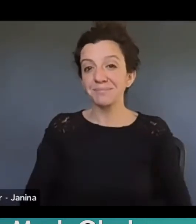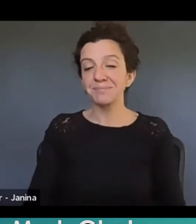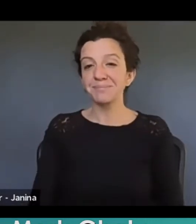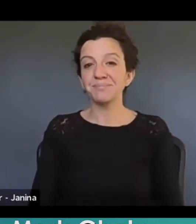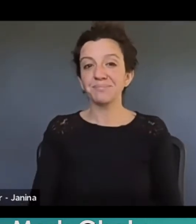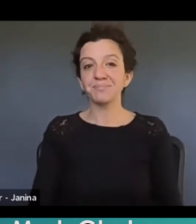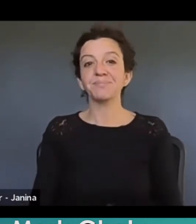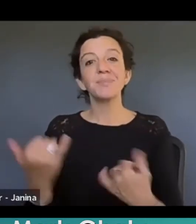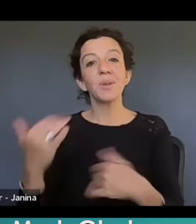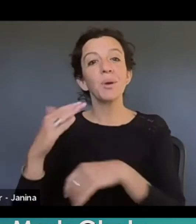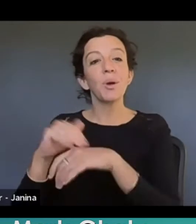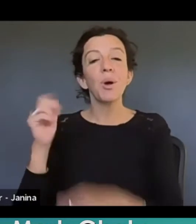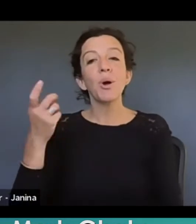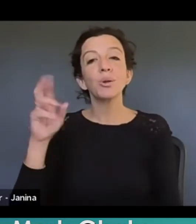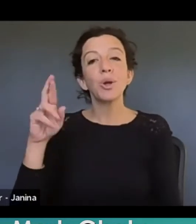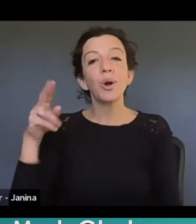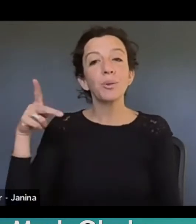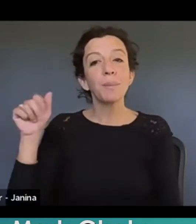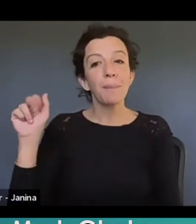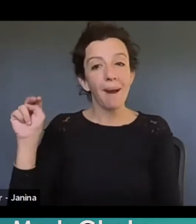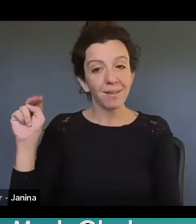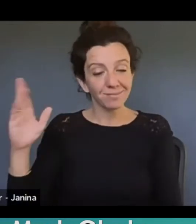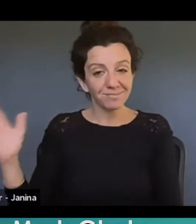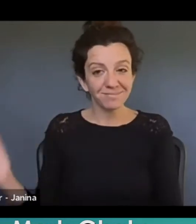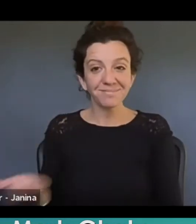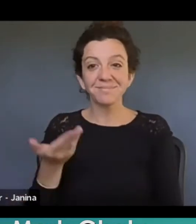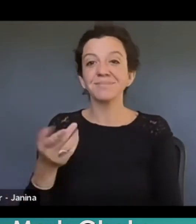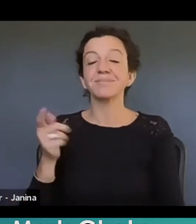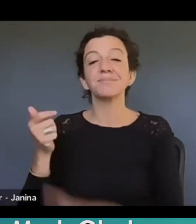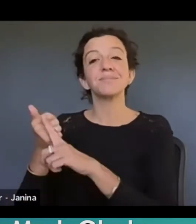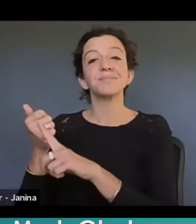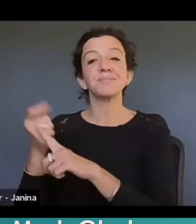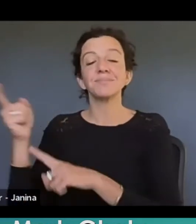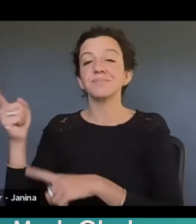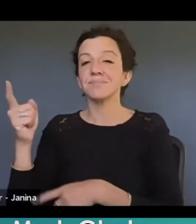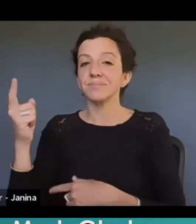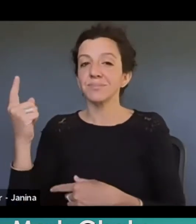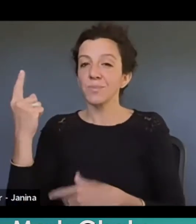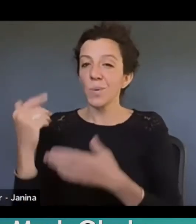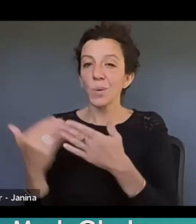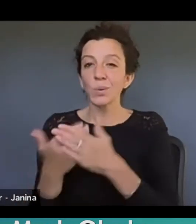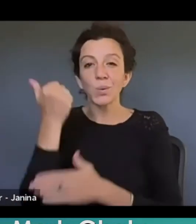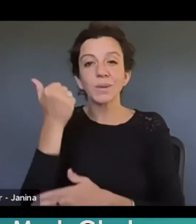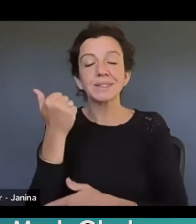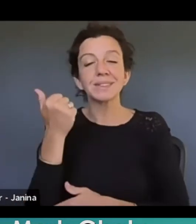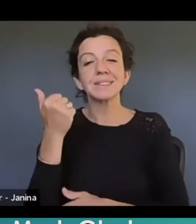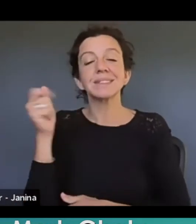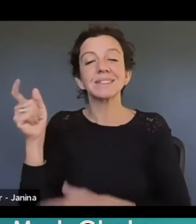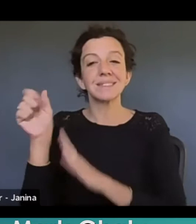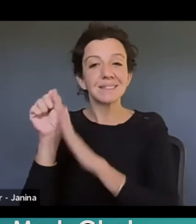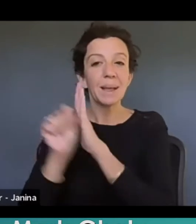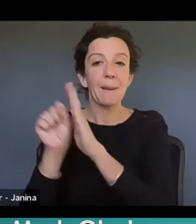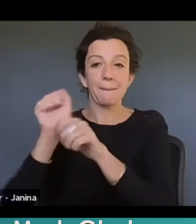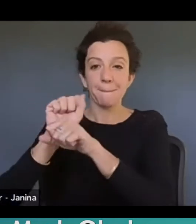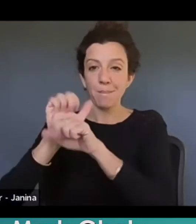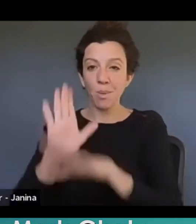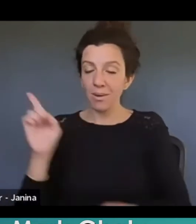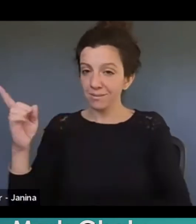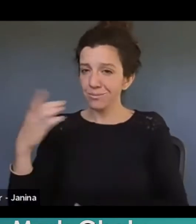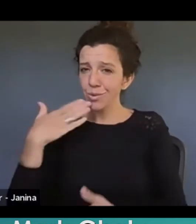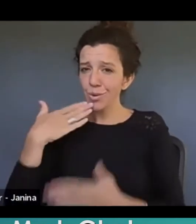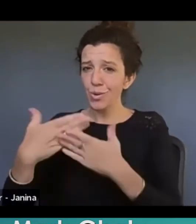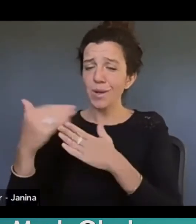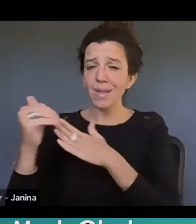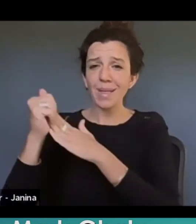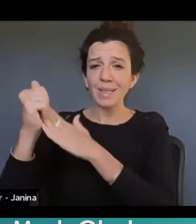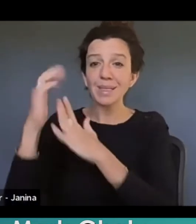to call Dr. Pon up. It's really a privilege to have her as one of our newest state employees, a real public health leader